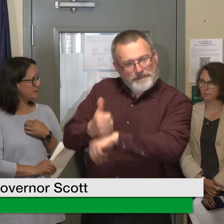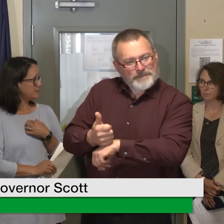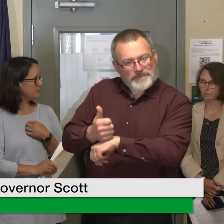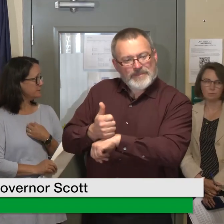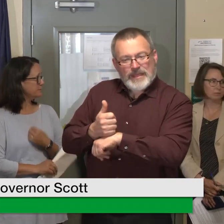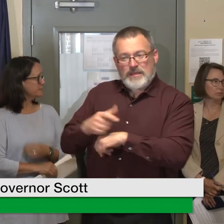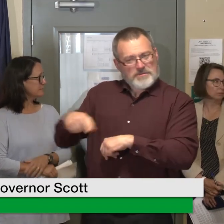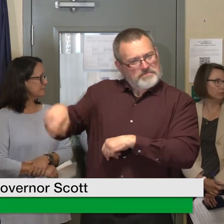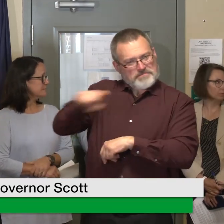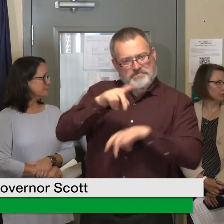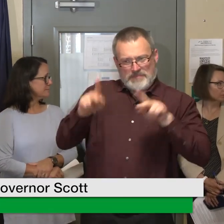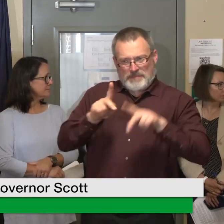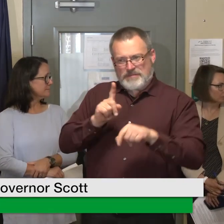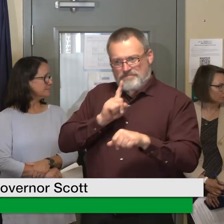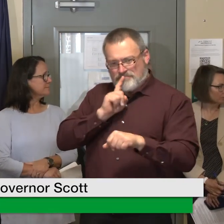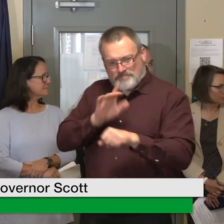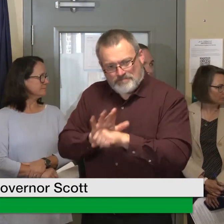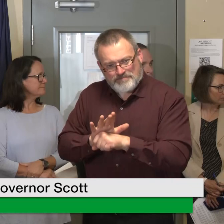idea